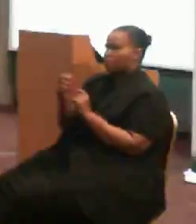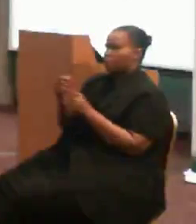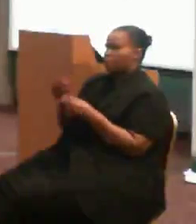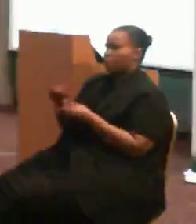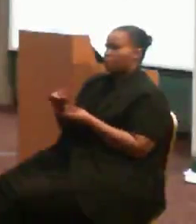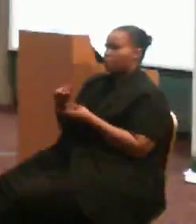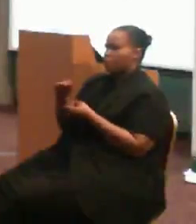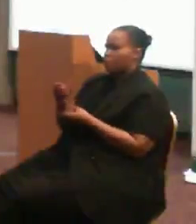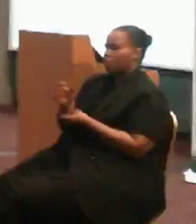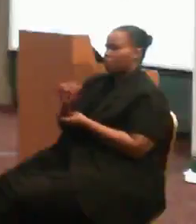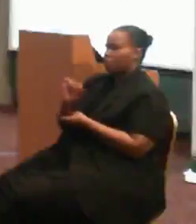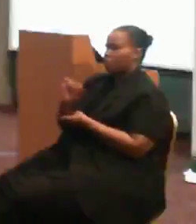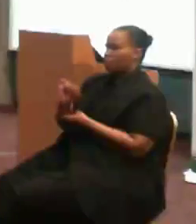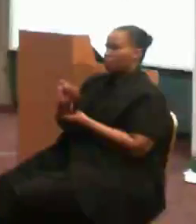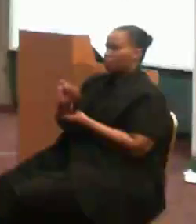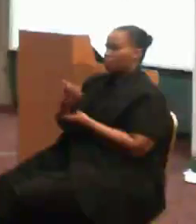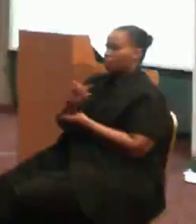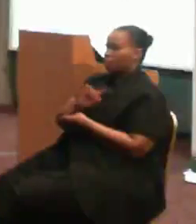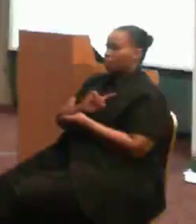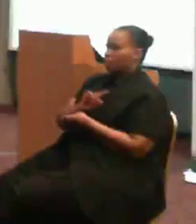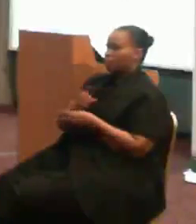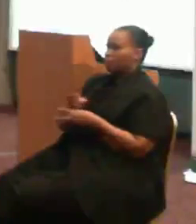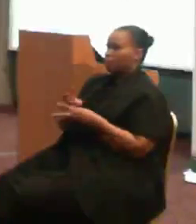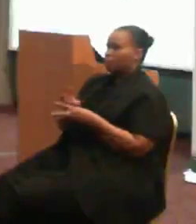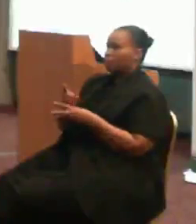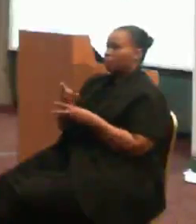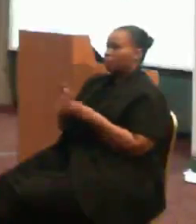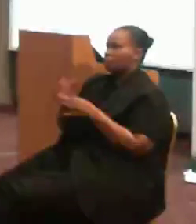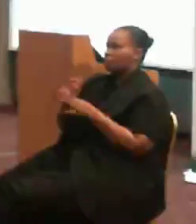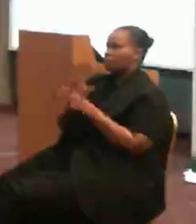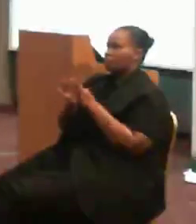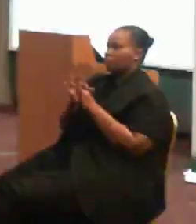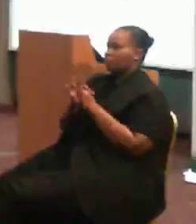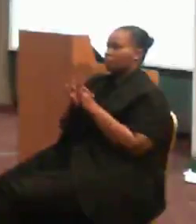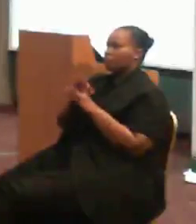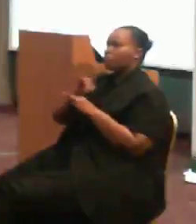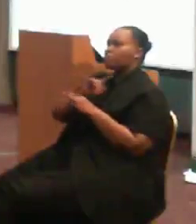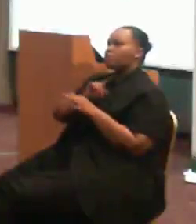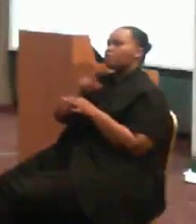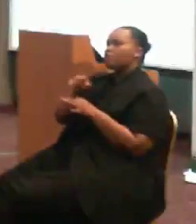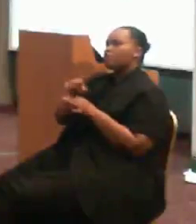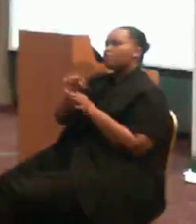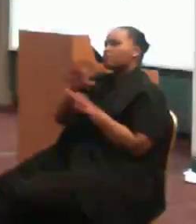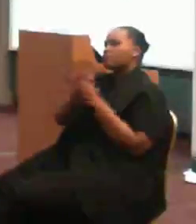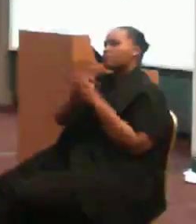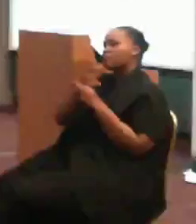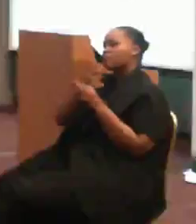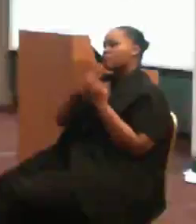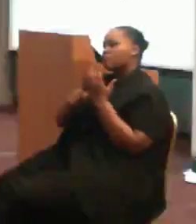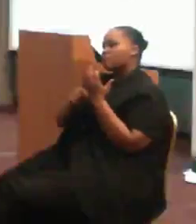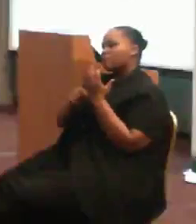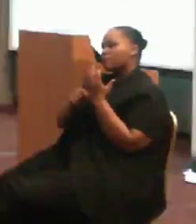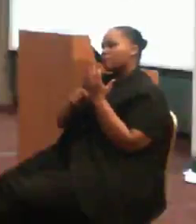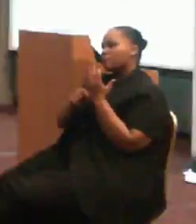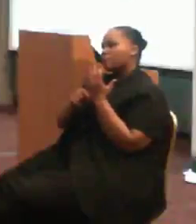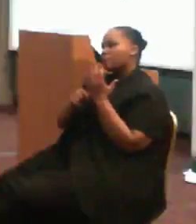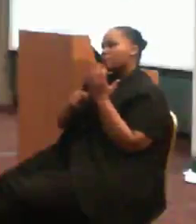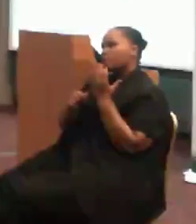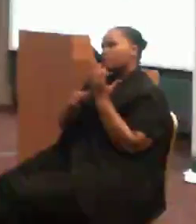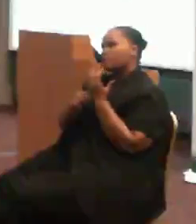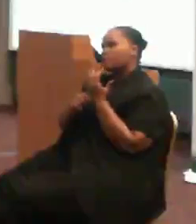Because the way in which you defined it, because the way you define it is that revenue is not sufficient to cover your